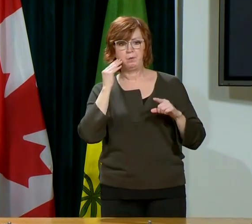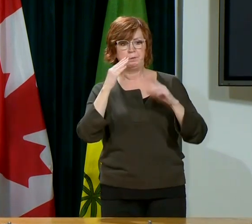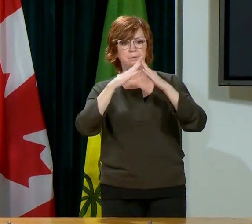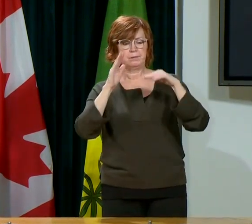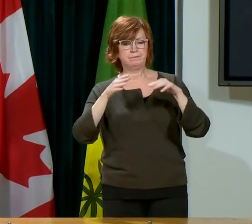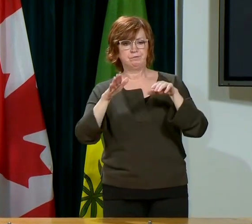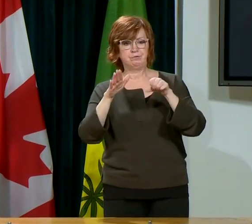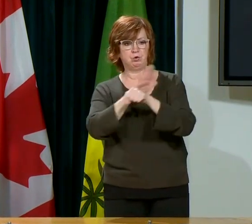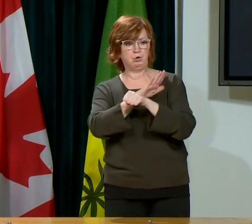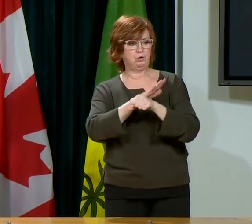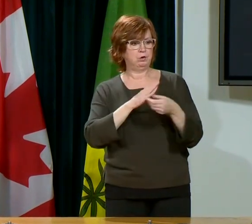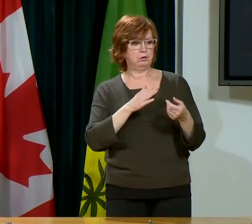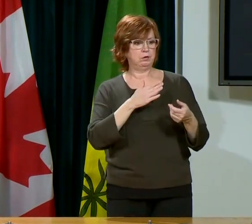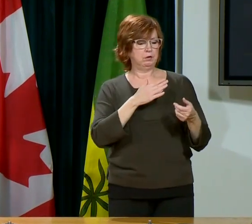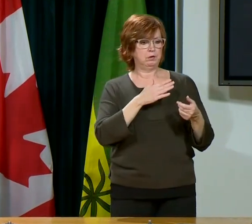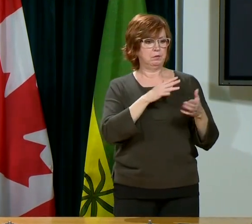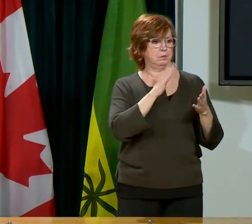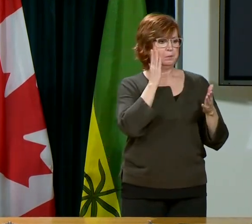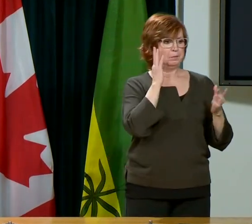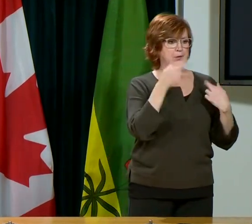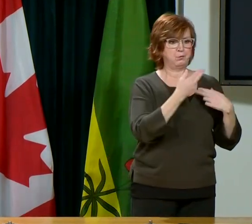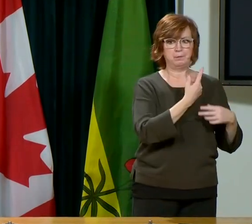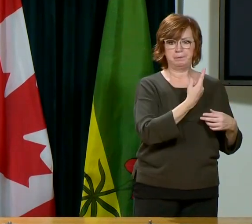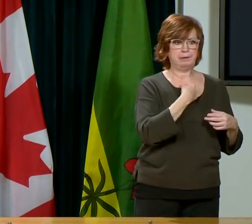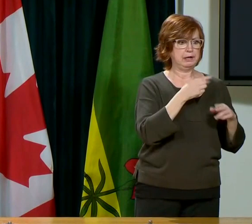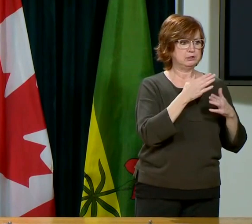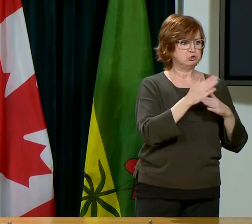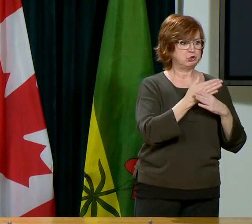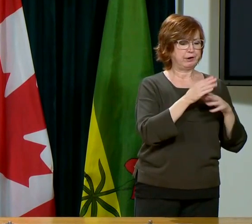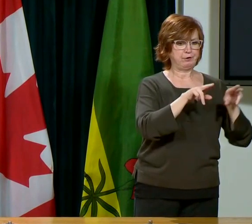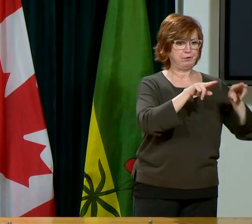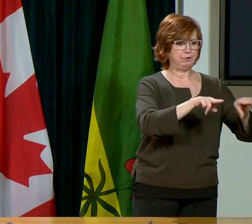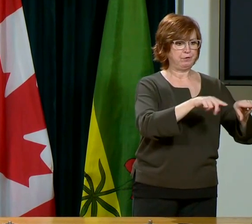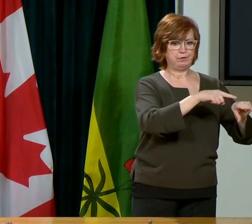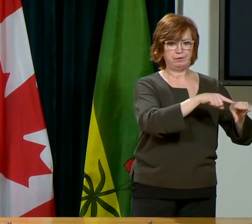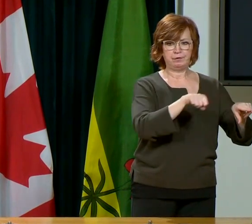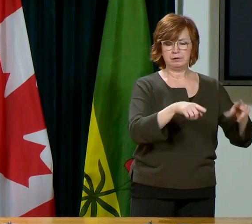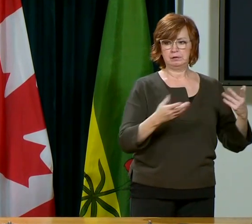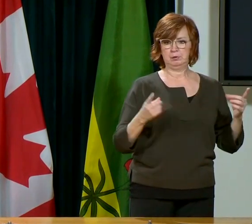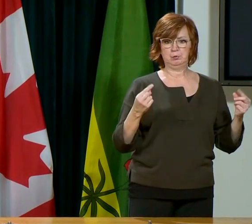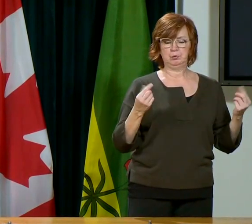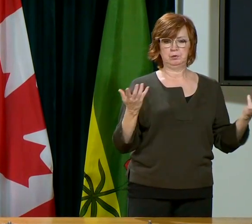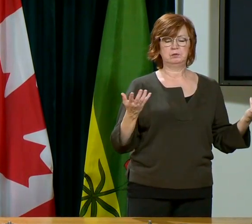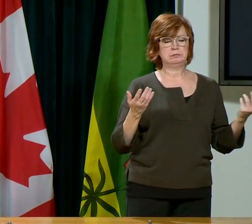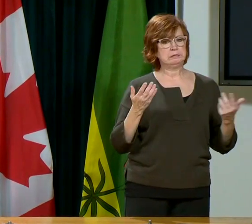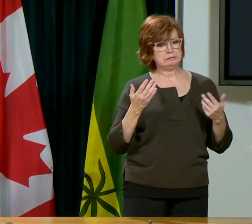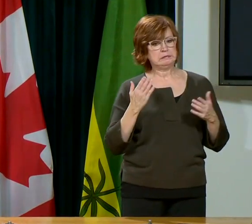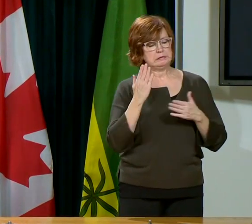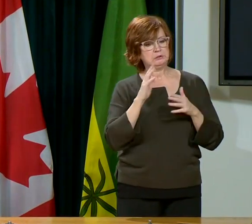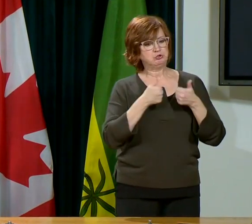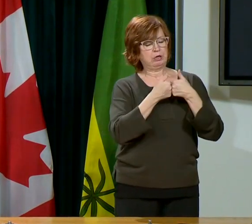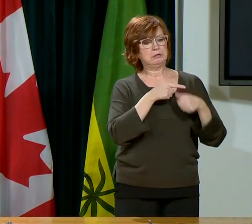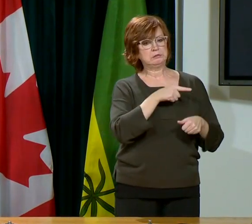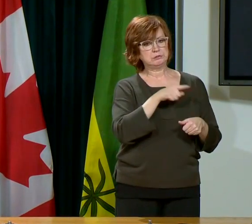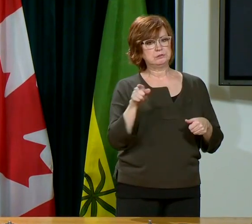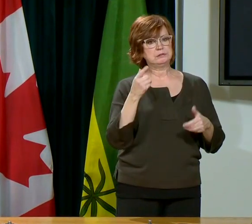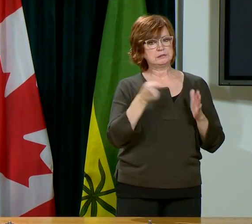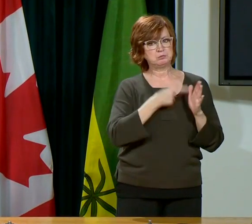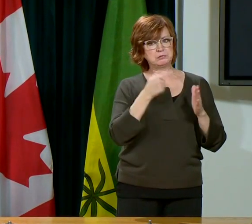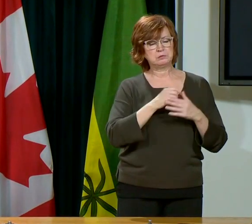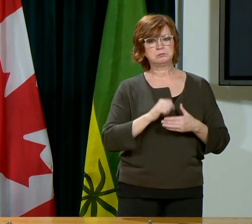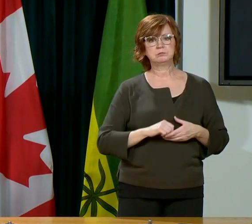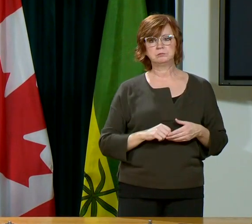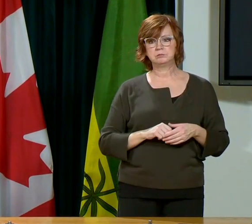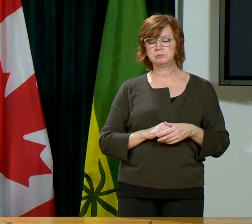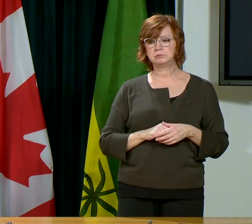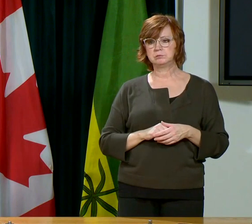obviously, if the curve continues to be flat, we will have to look at what options we have in terms of relaxing some restrictions. I